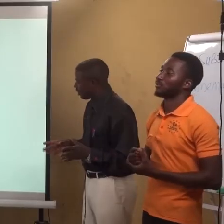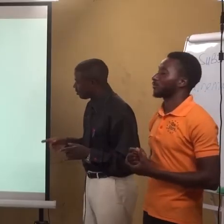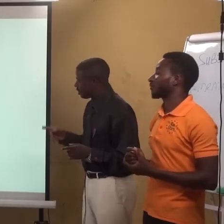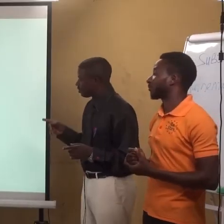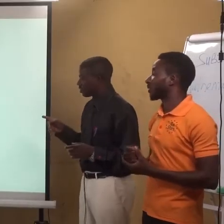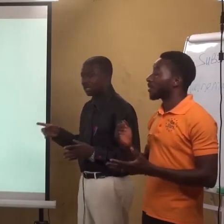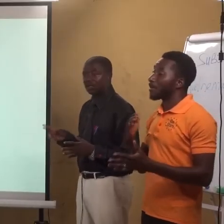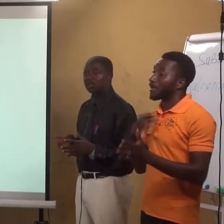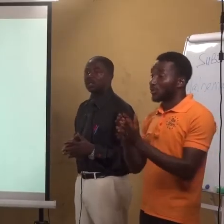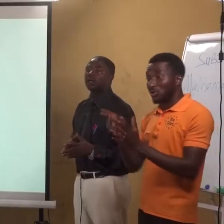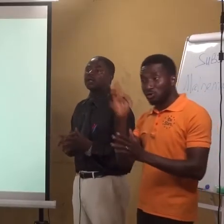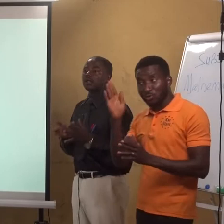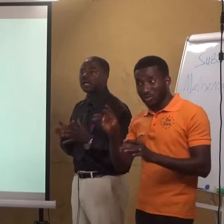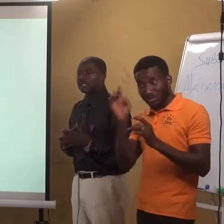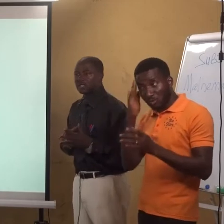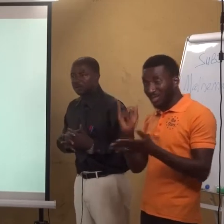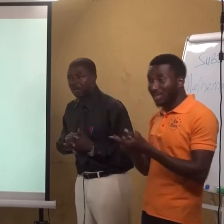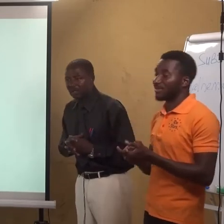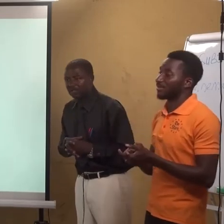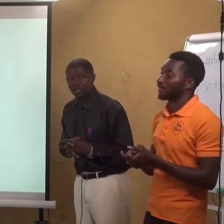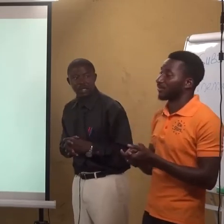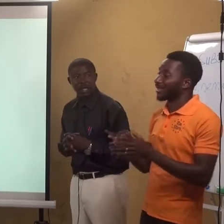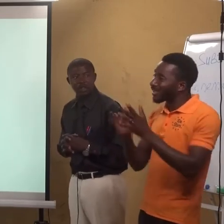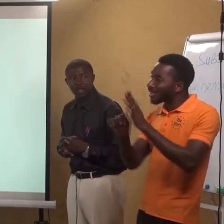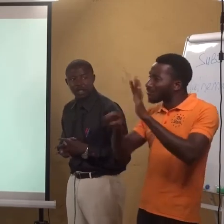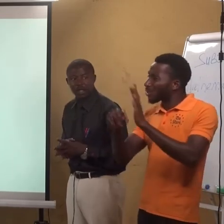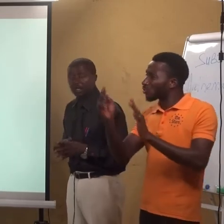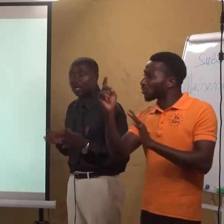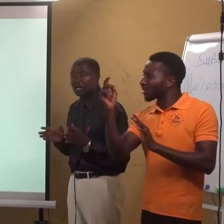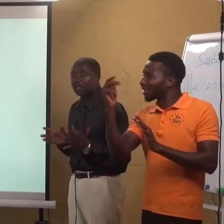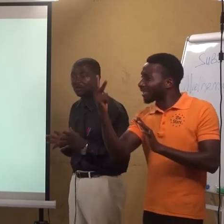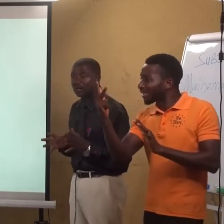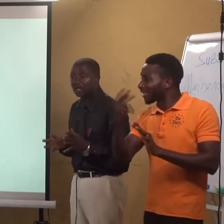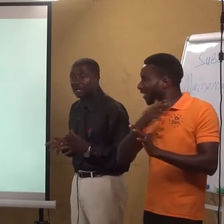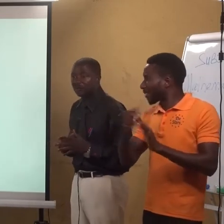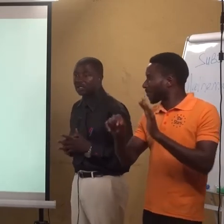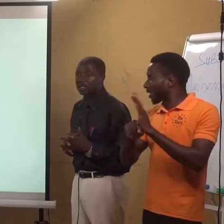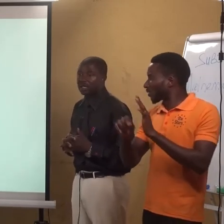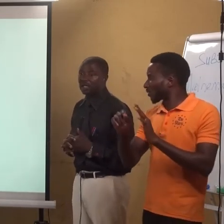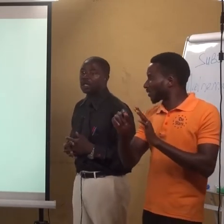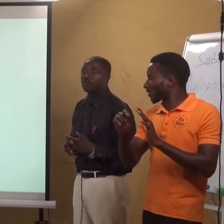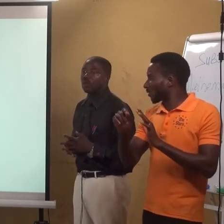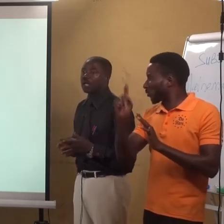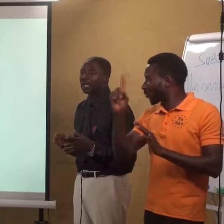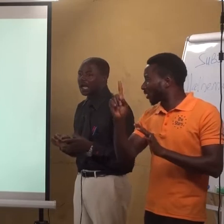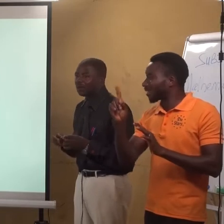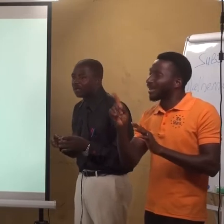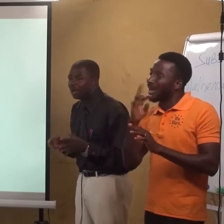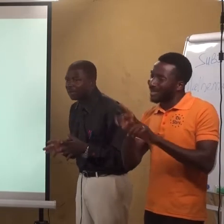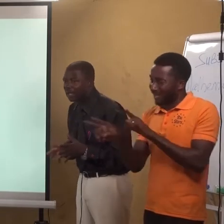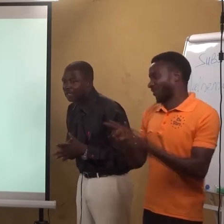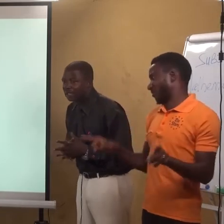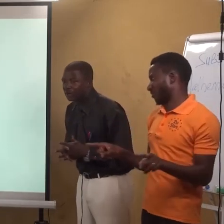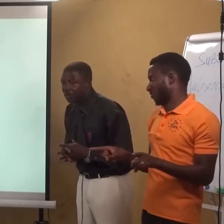My fellow students, you take note that minus 3 and 3, they are different terms entirely. So we